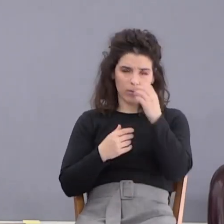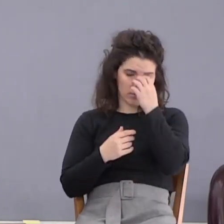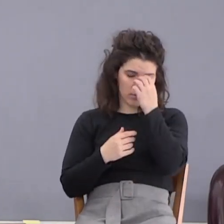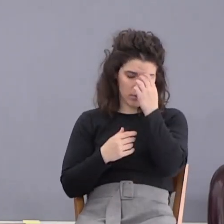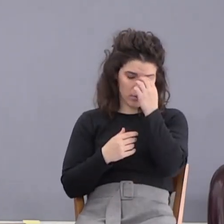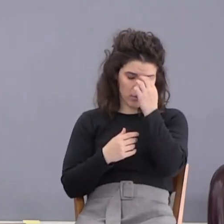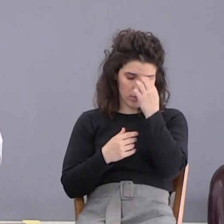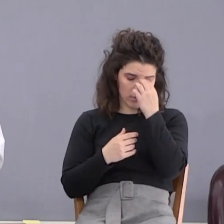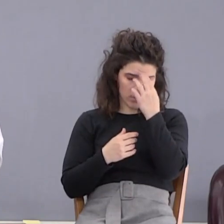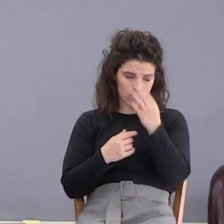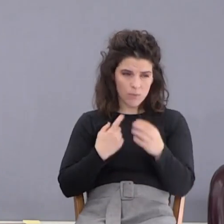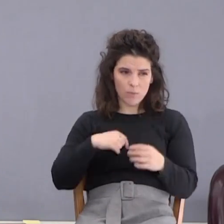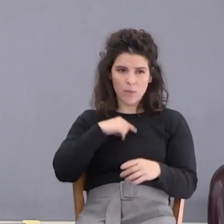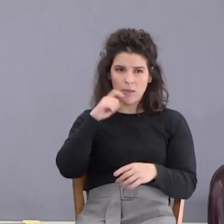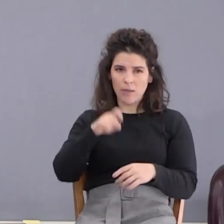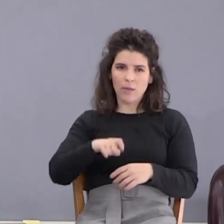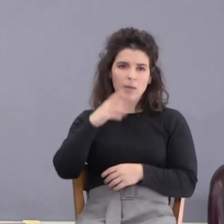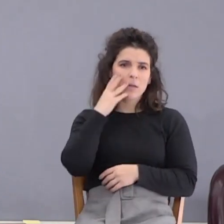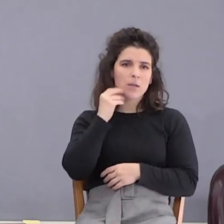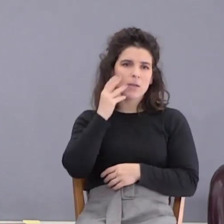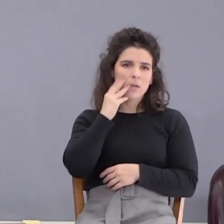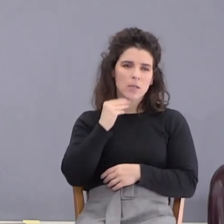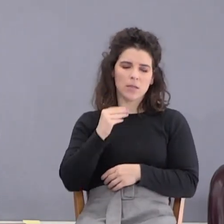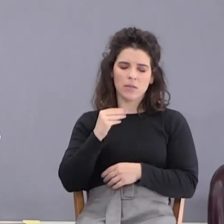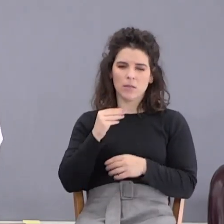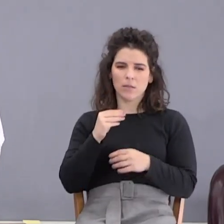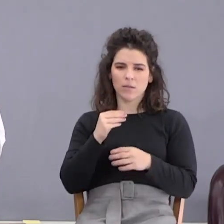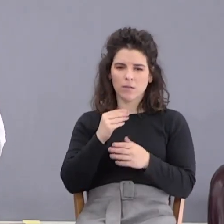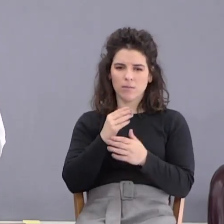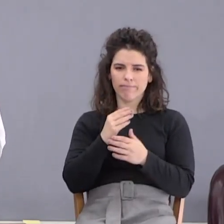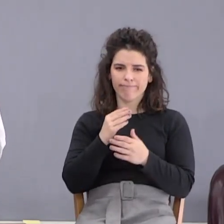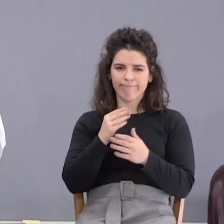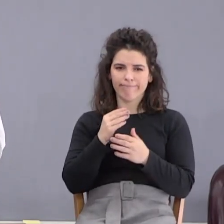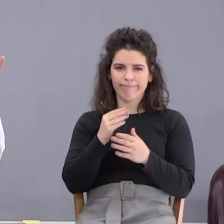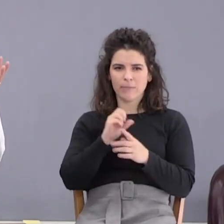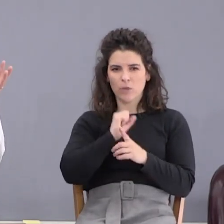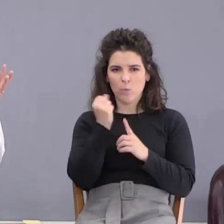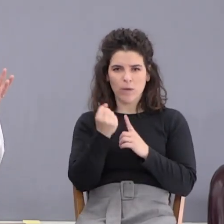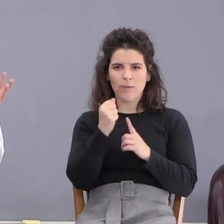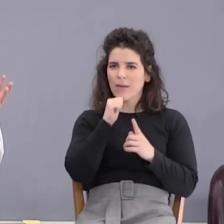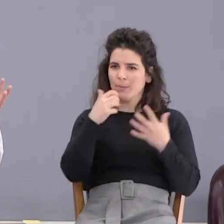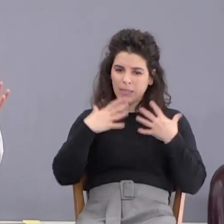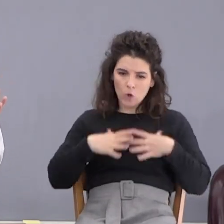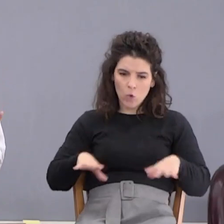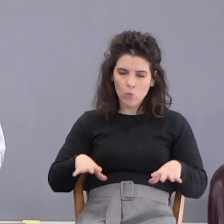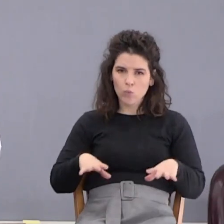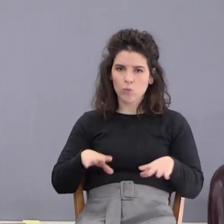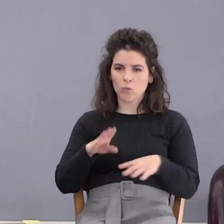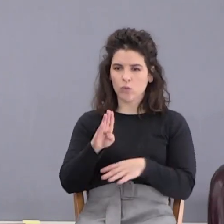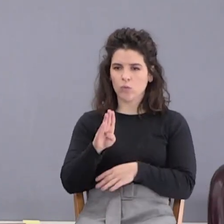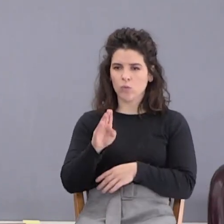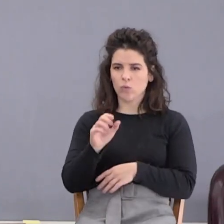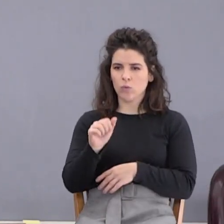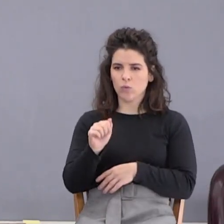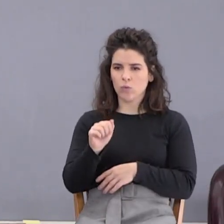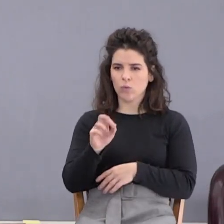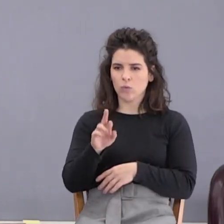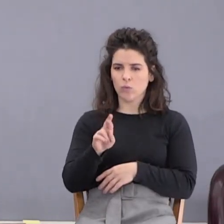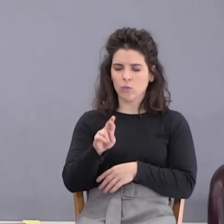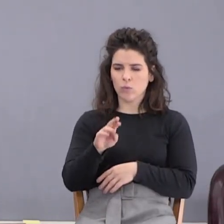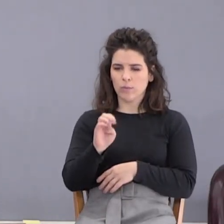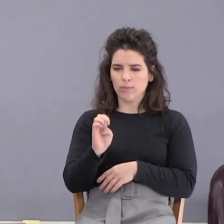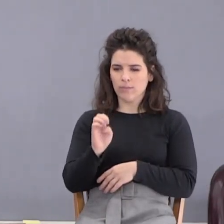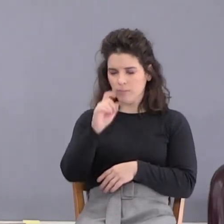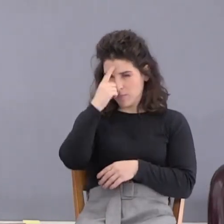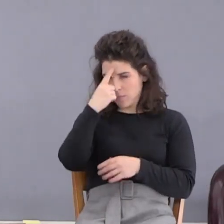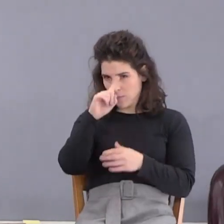to experience this state of being unclothed, bare. And for the believer,